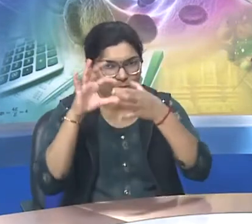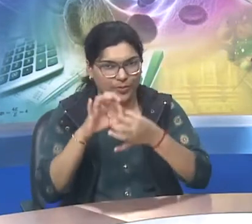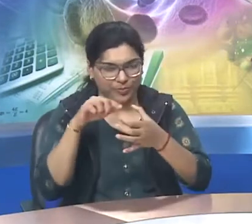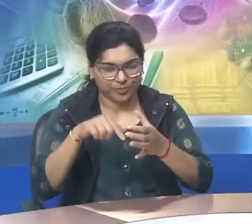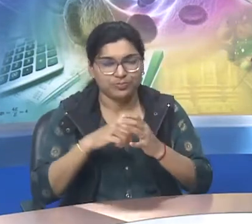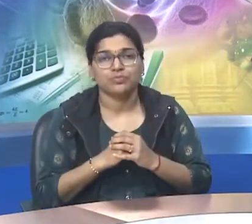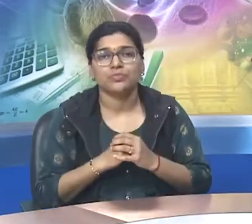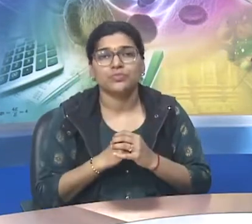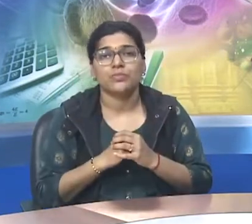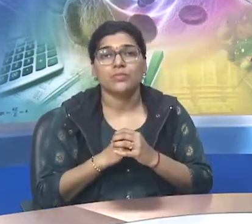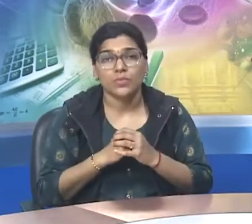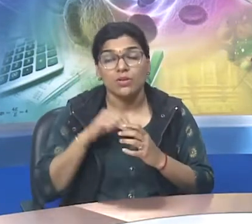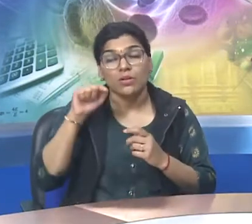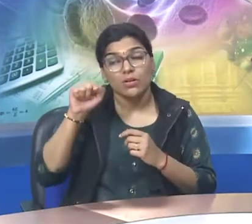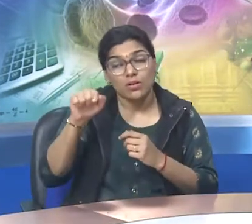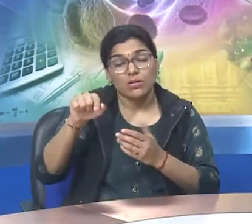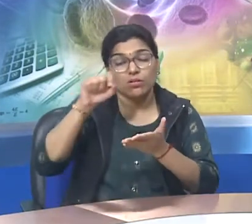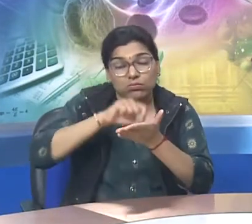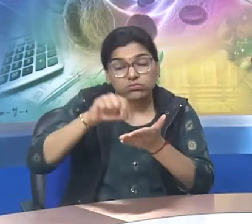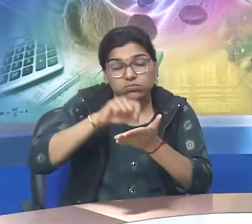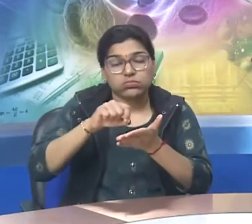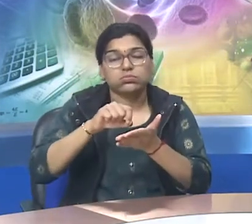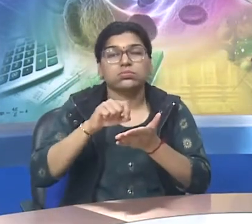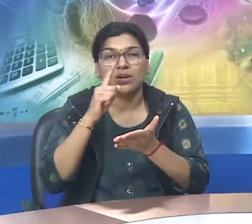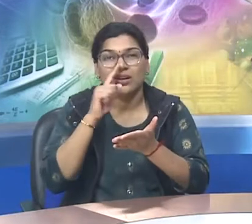beautiful, nostalgic, original poem,